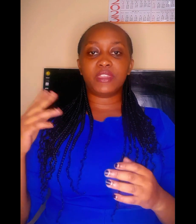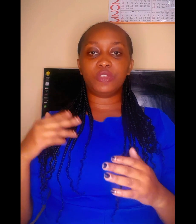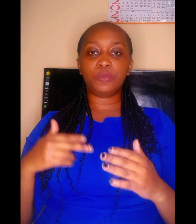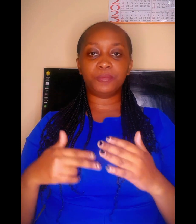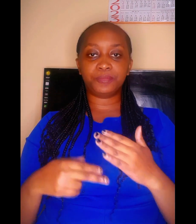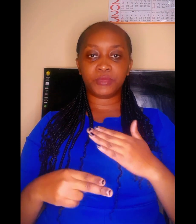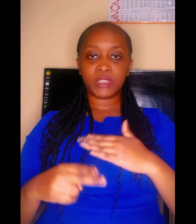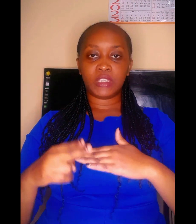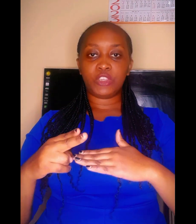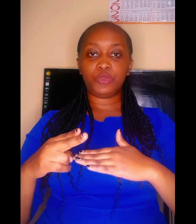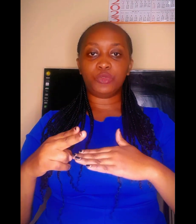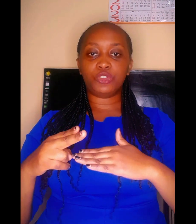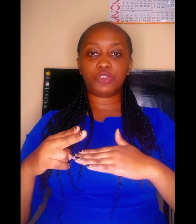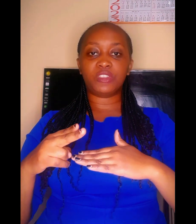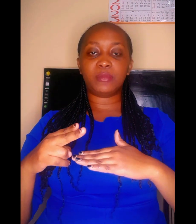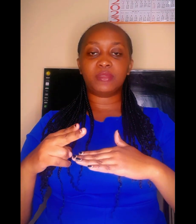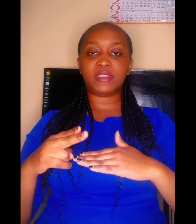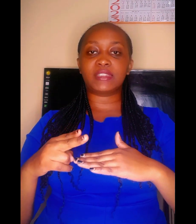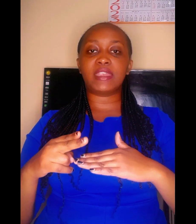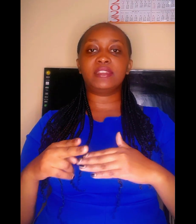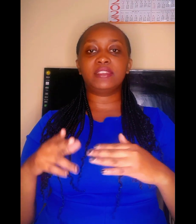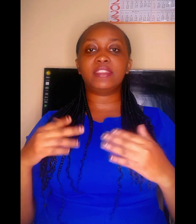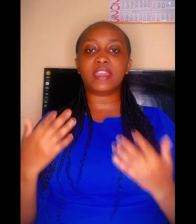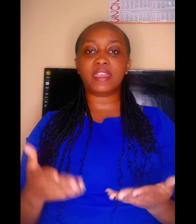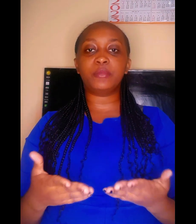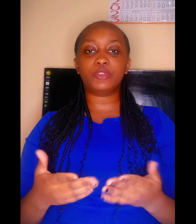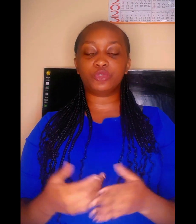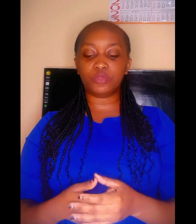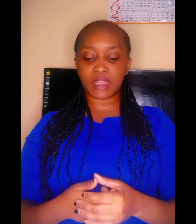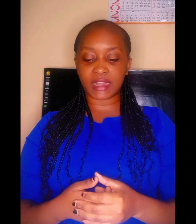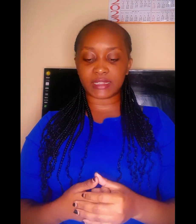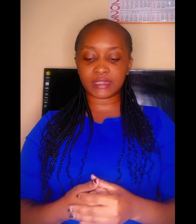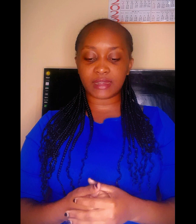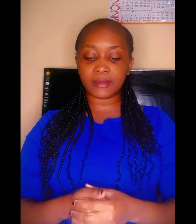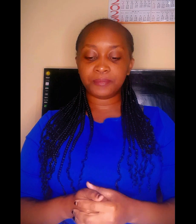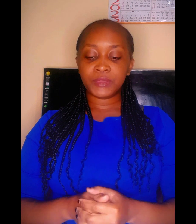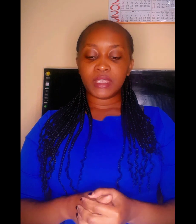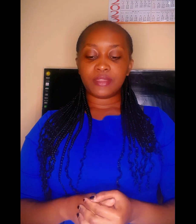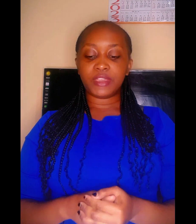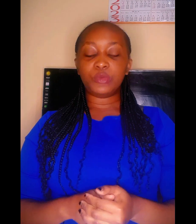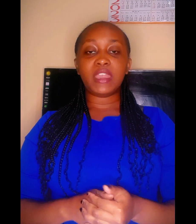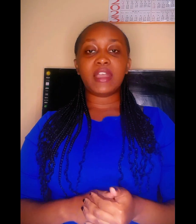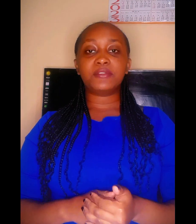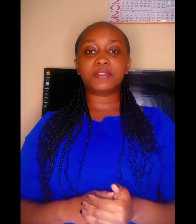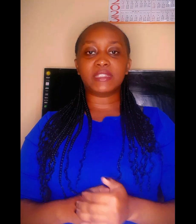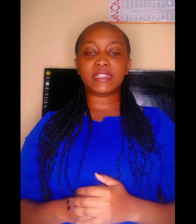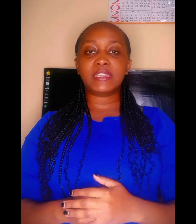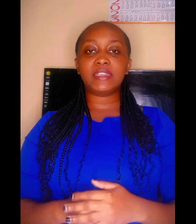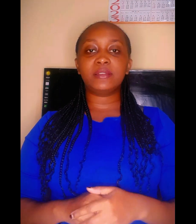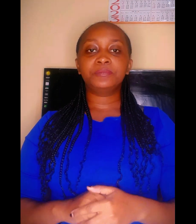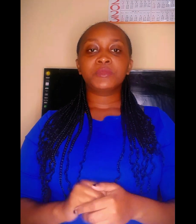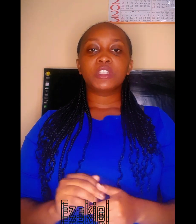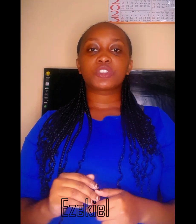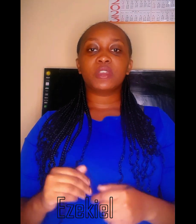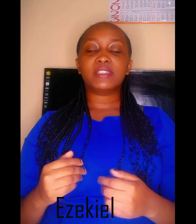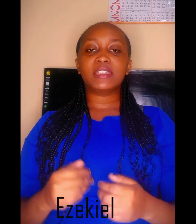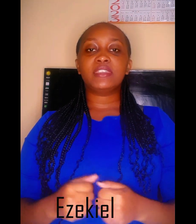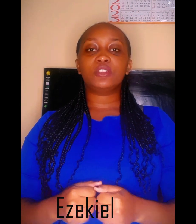you show them the sign, then they are able to understand. Then we have Ezekiel. So Ezekiel